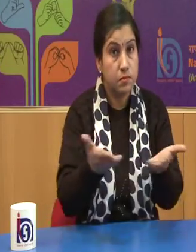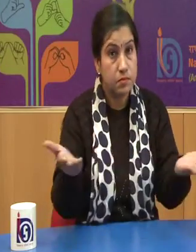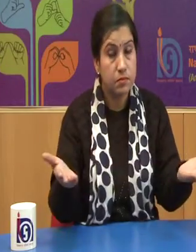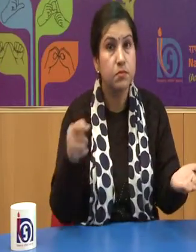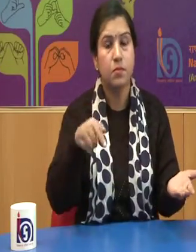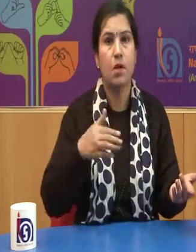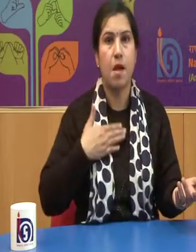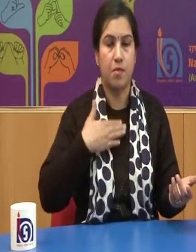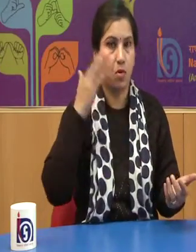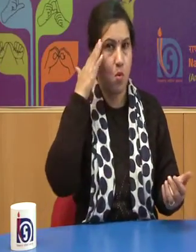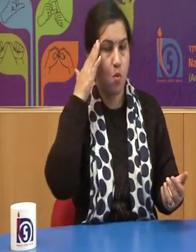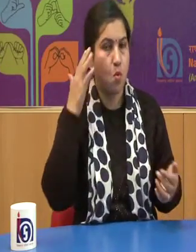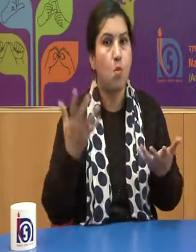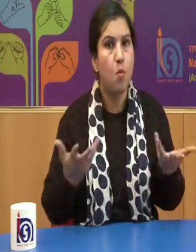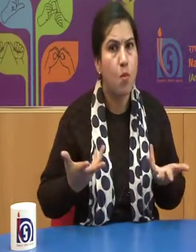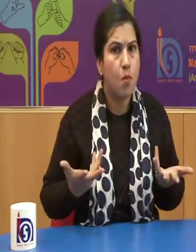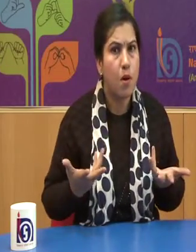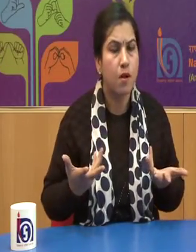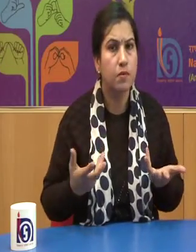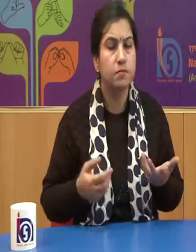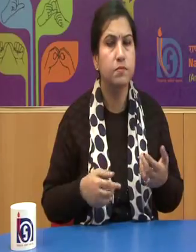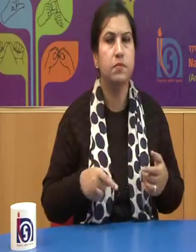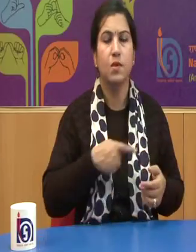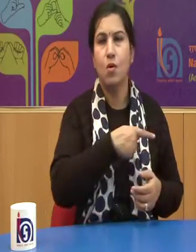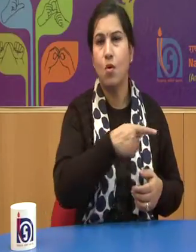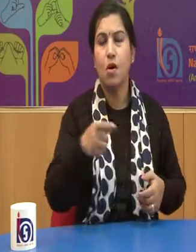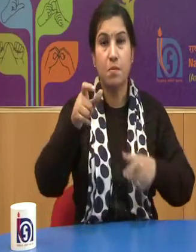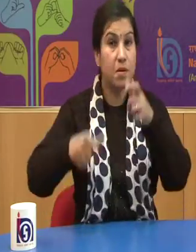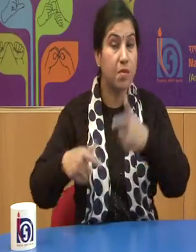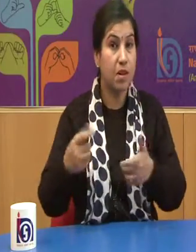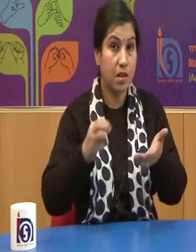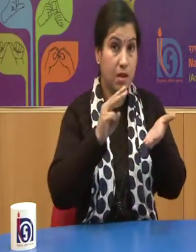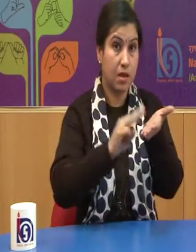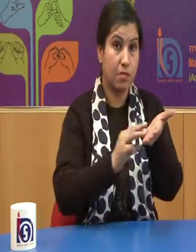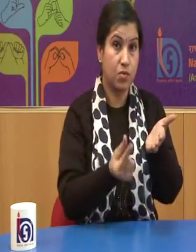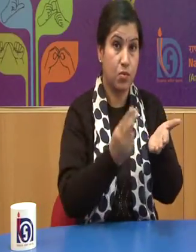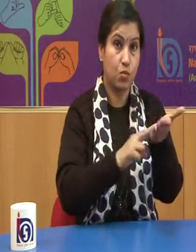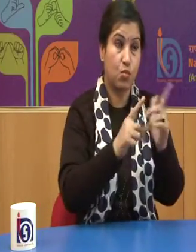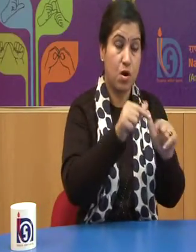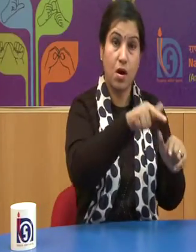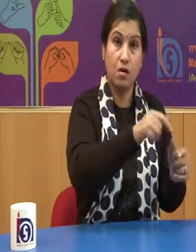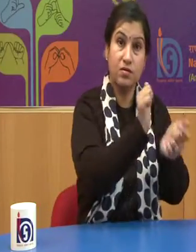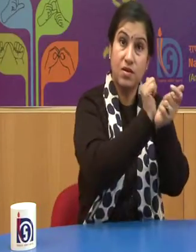Learners, you will be happy to know that the sacrifice of Mundas did not go waste,